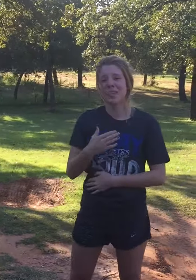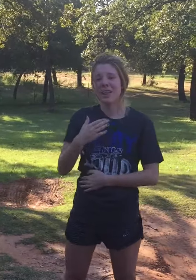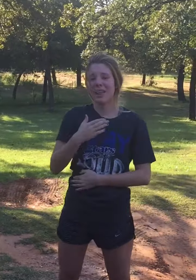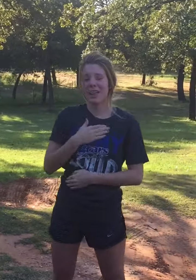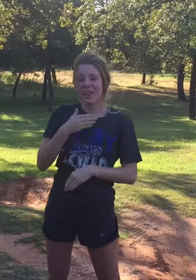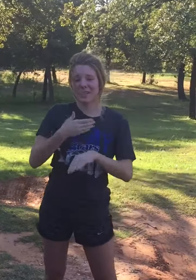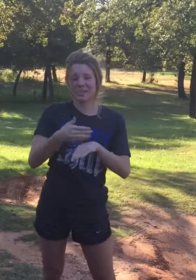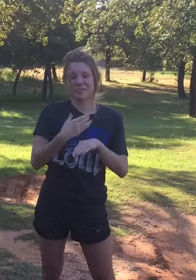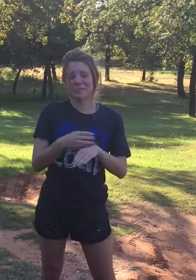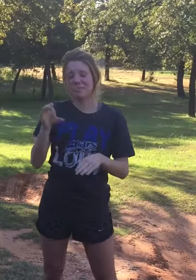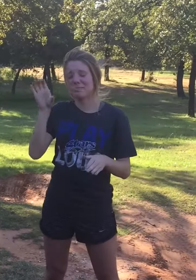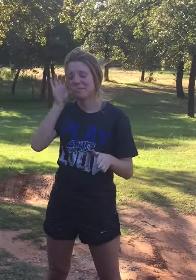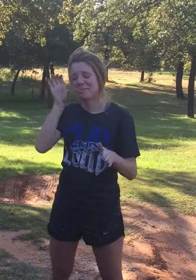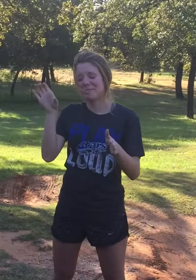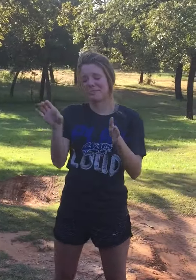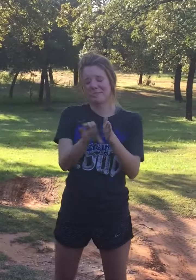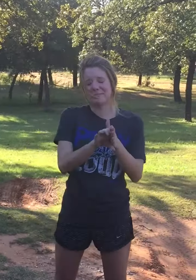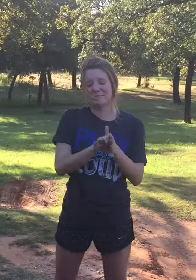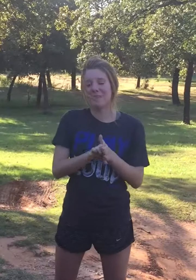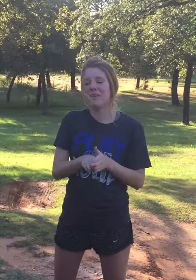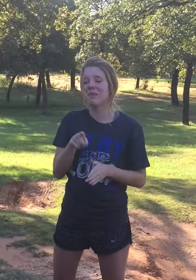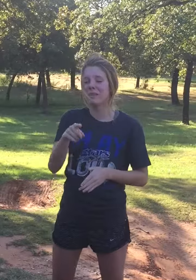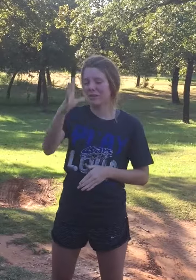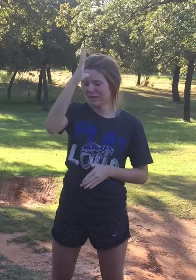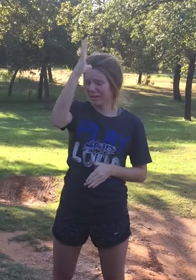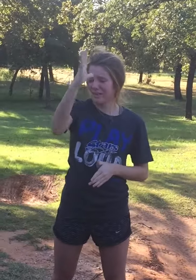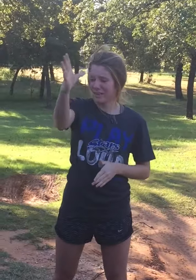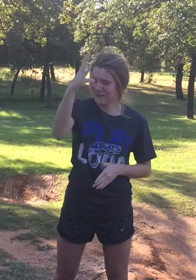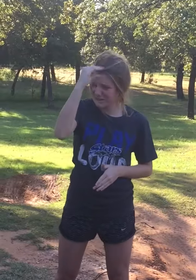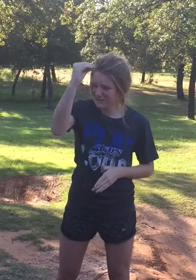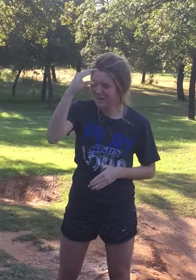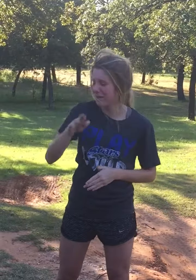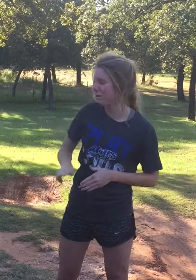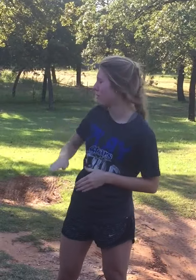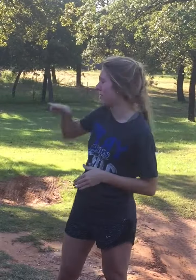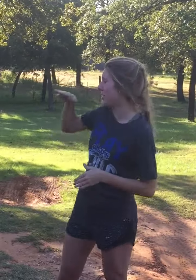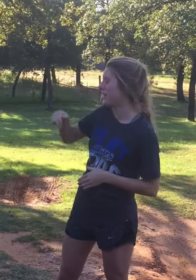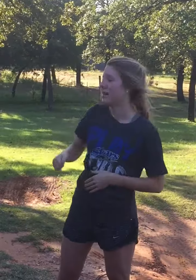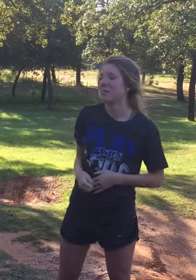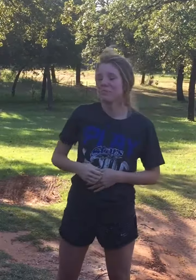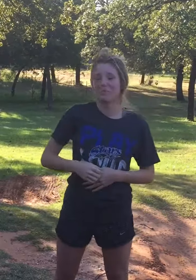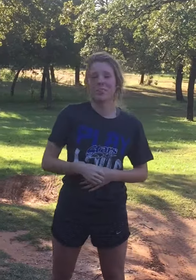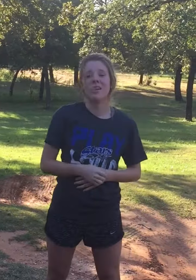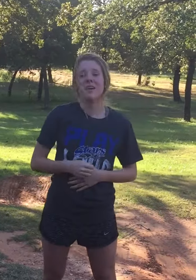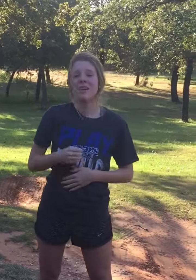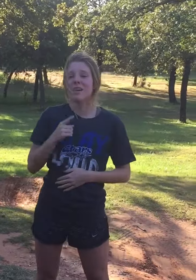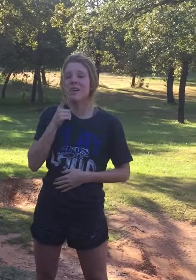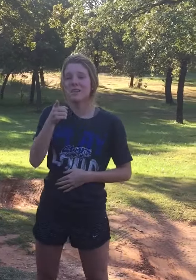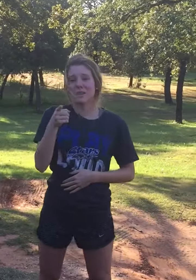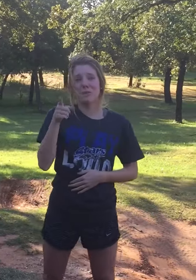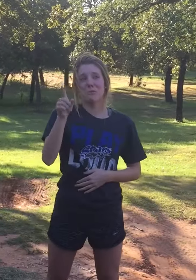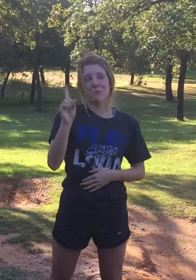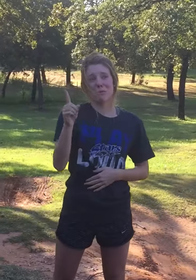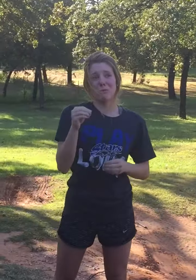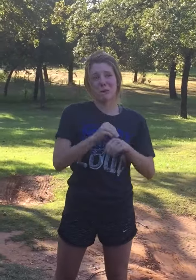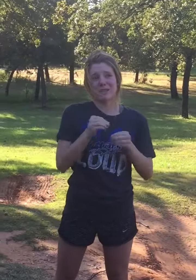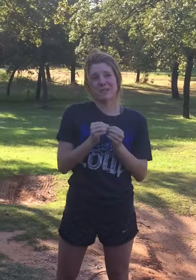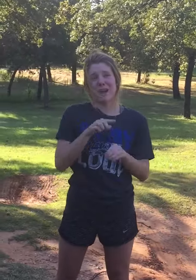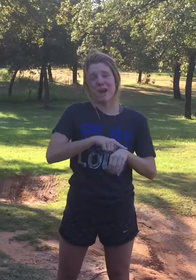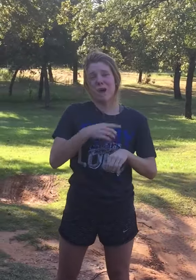Yeah, I could send a picture of your great grandson growing up. And tell you one more time